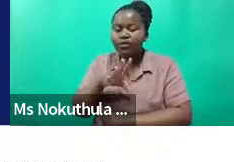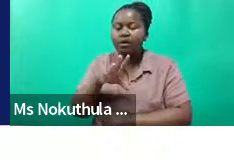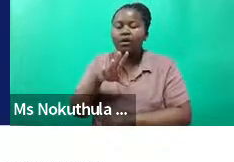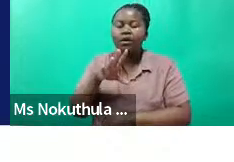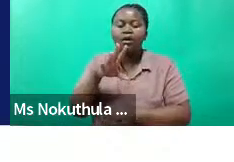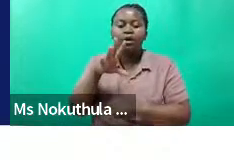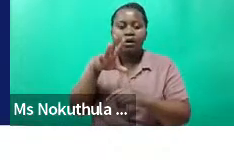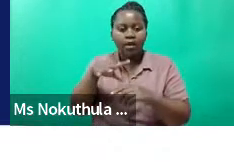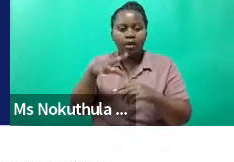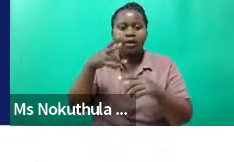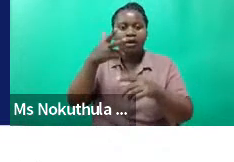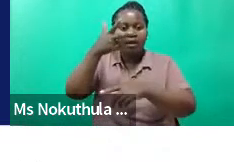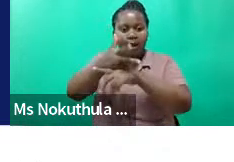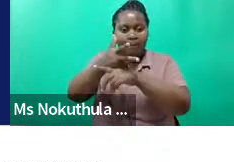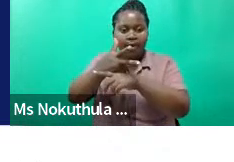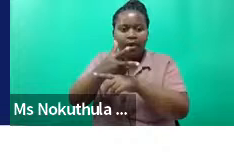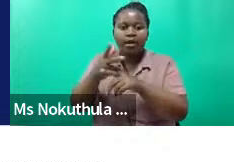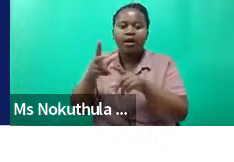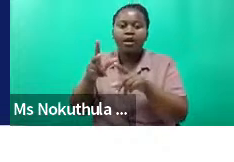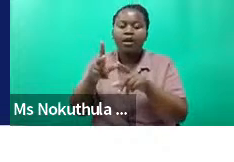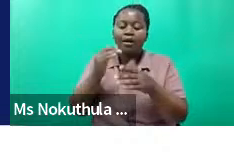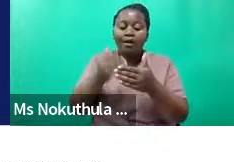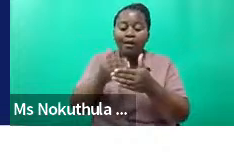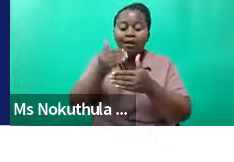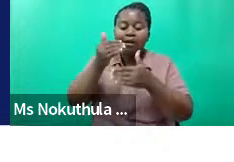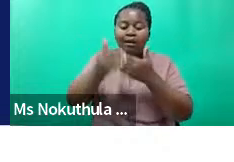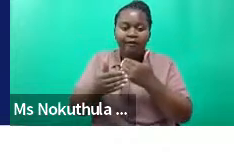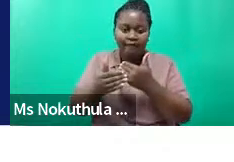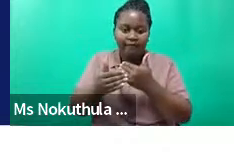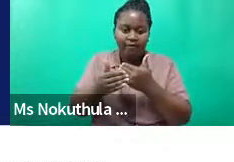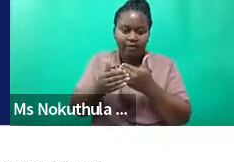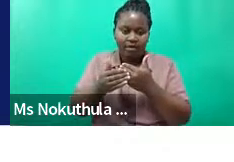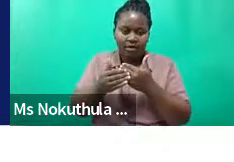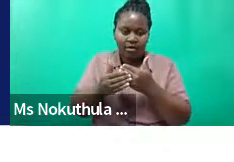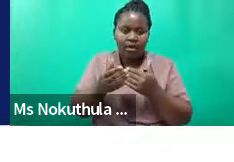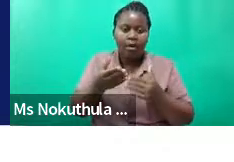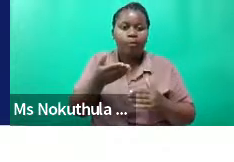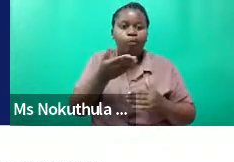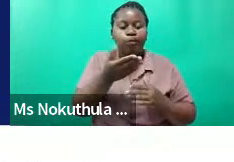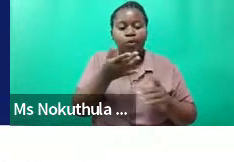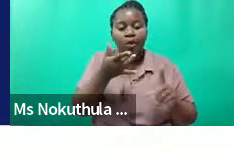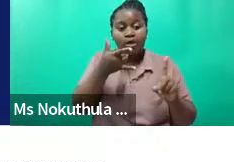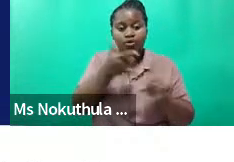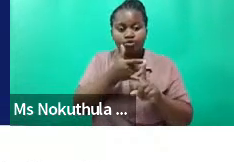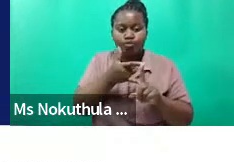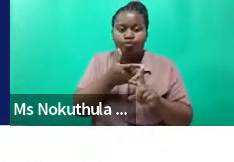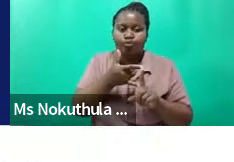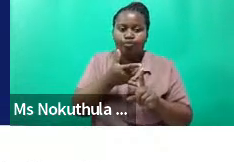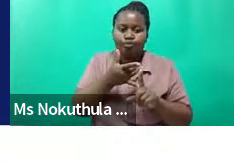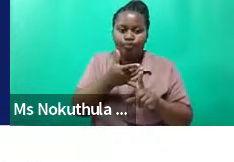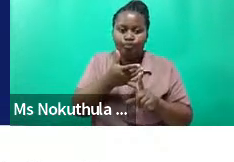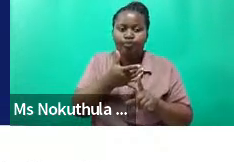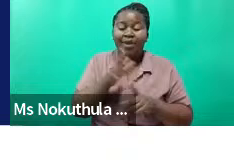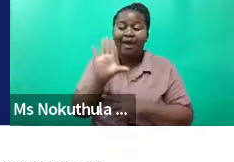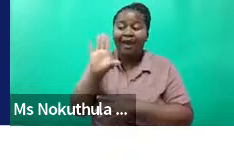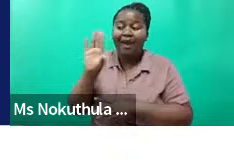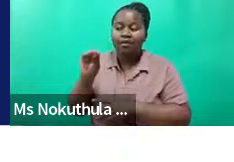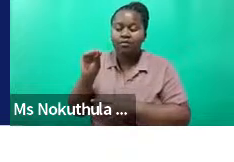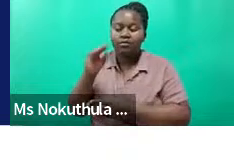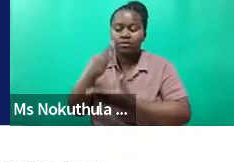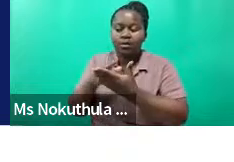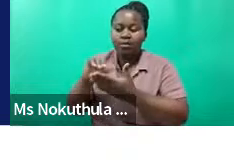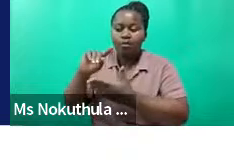Zoom. And often, if they were on the Zoom platforms, she had to have someone to assist